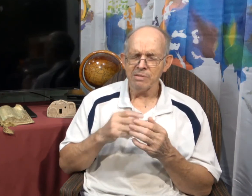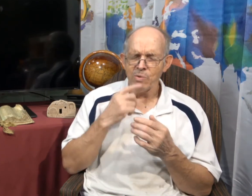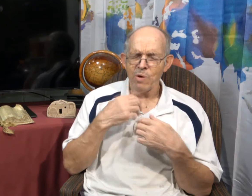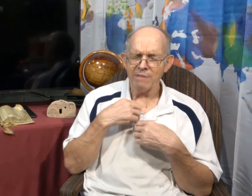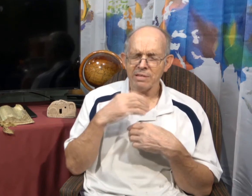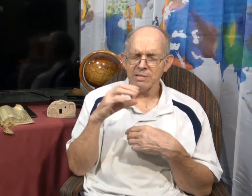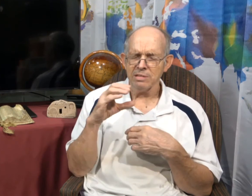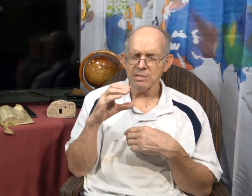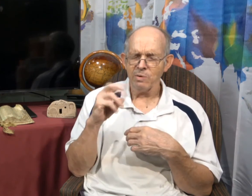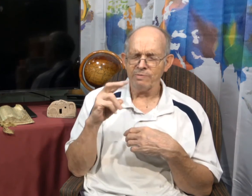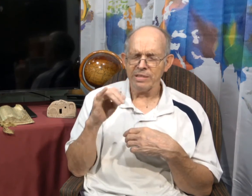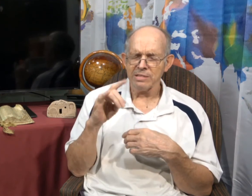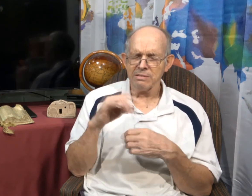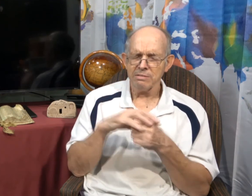you have a perfect